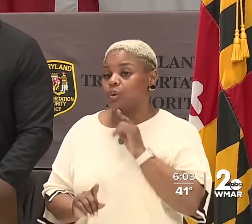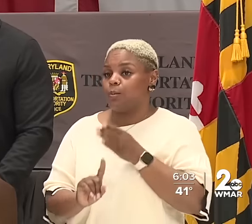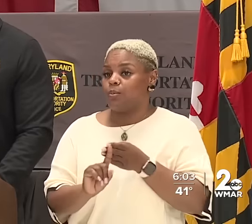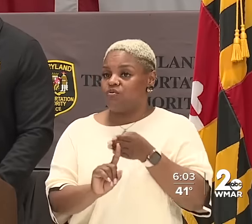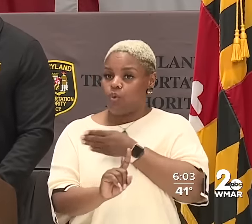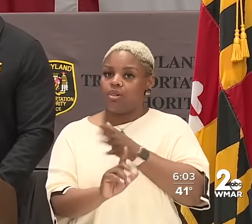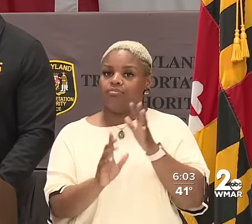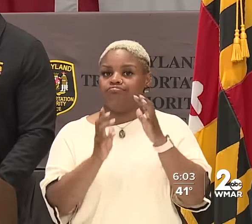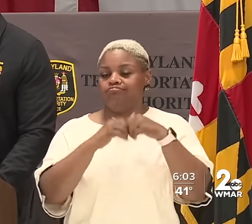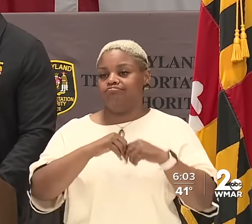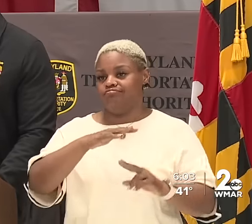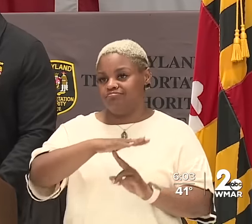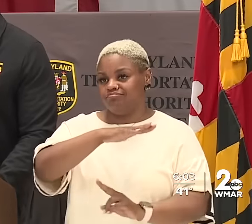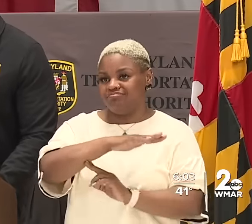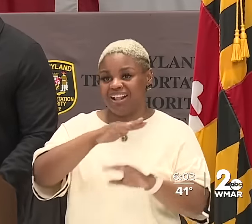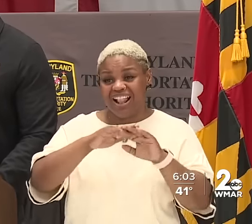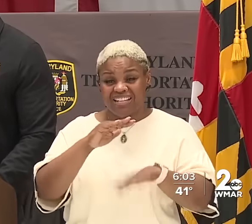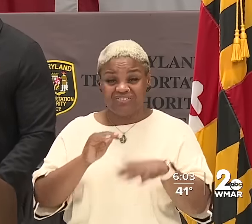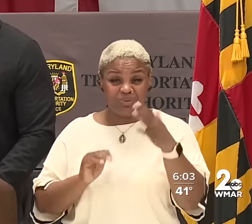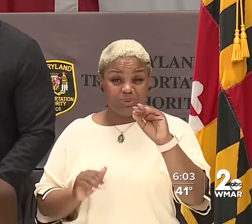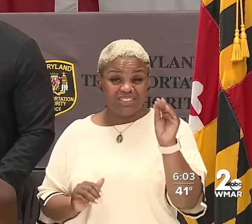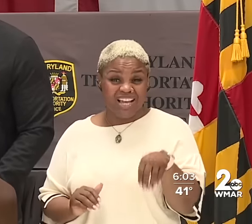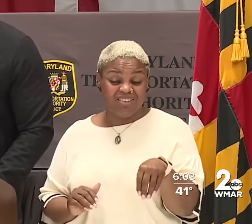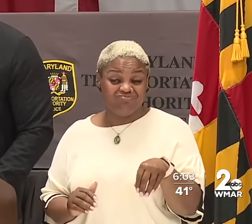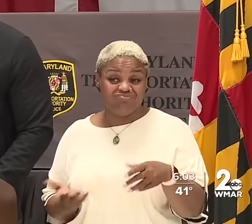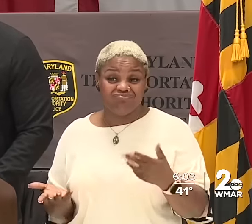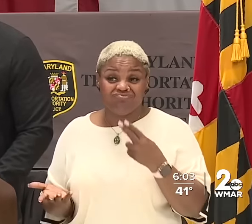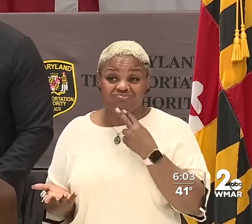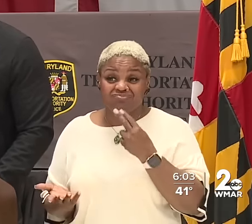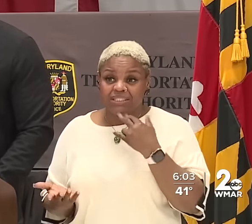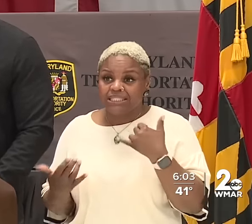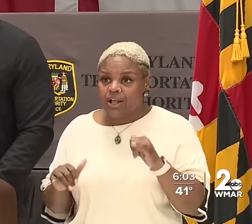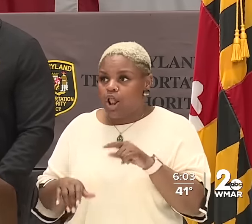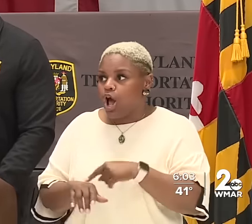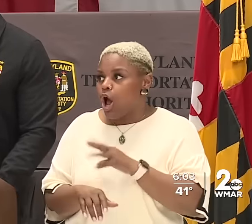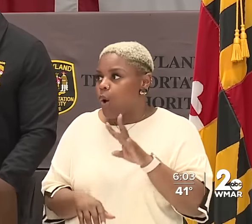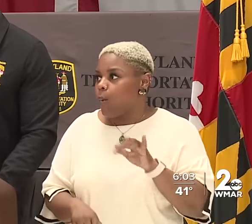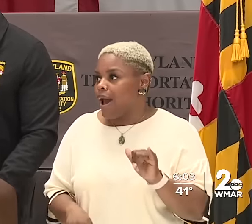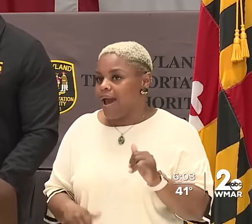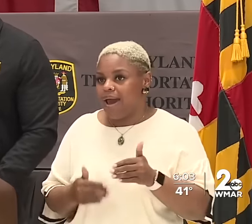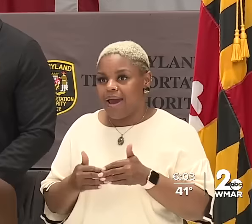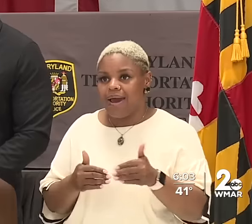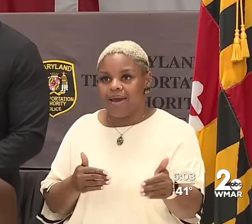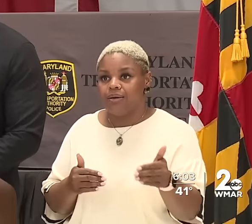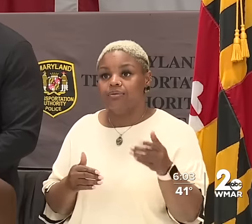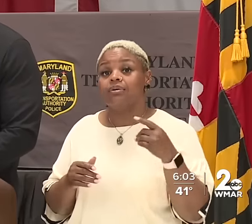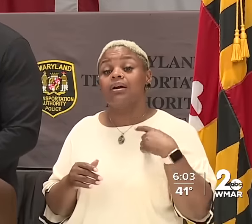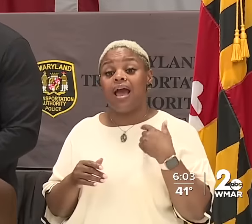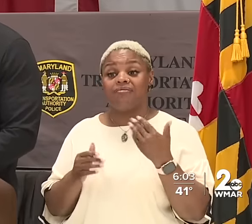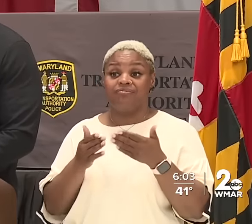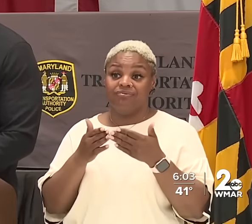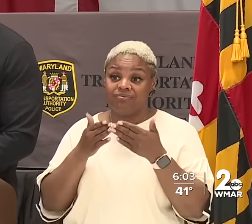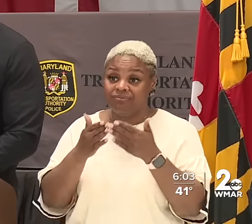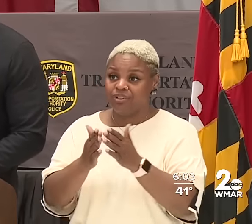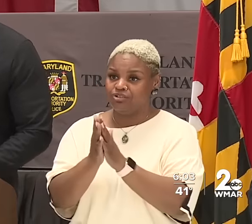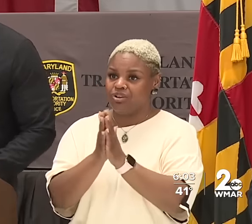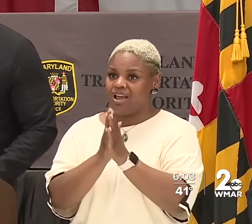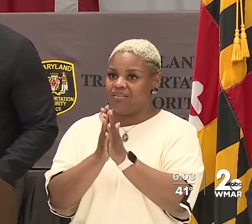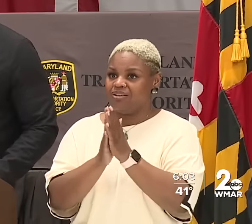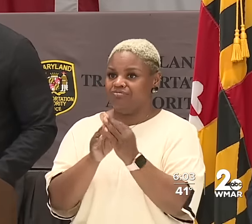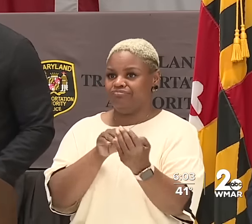than 5%. So we still have a long road ahead of us to getting vessel traffic back up to full capacity,